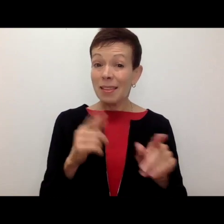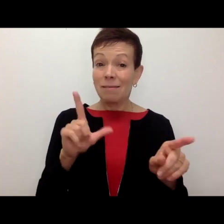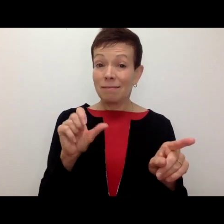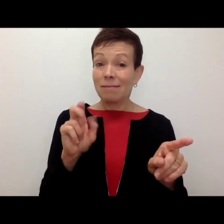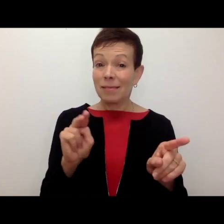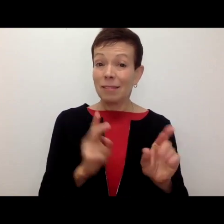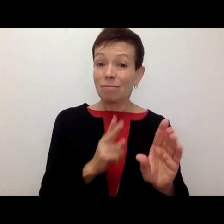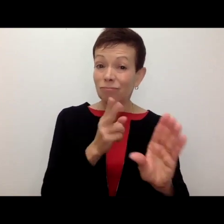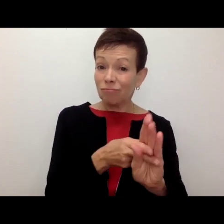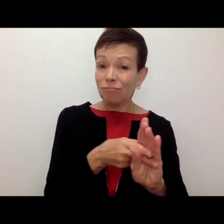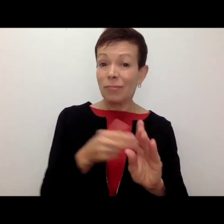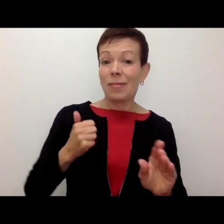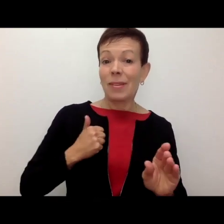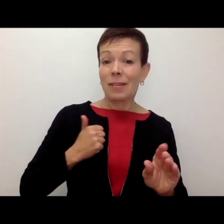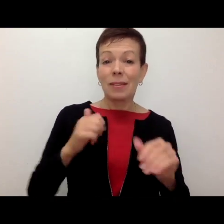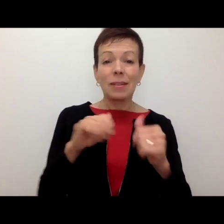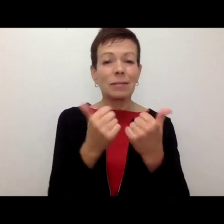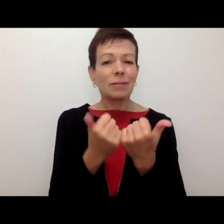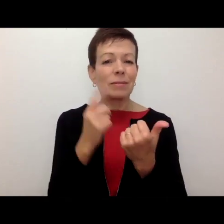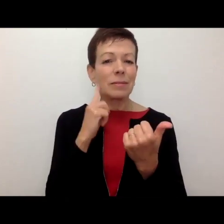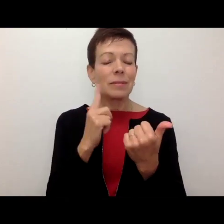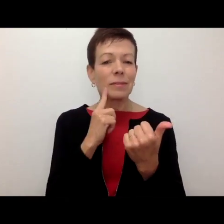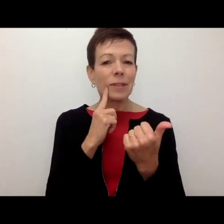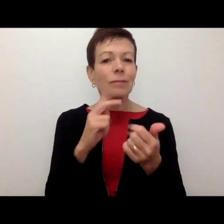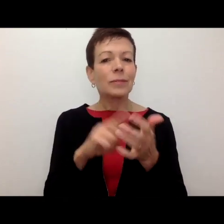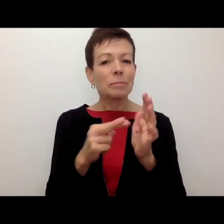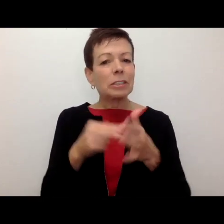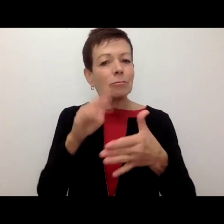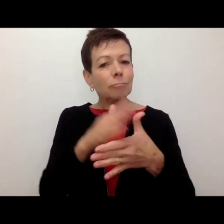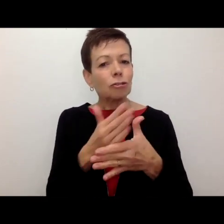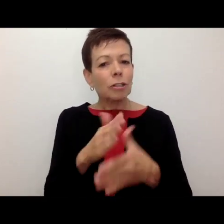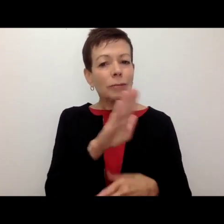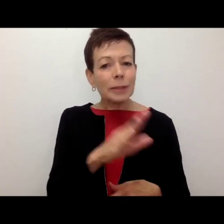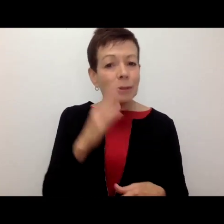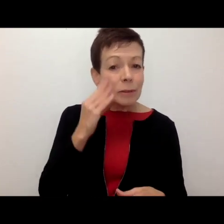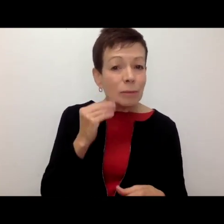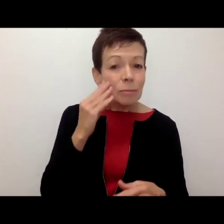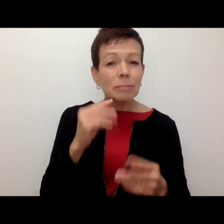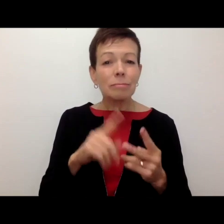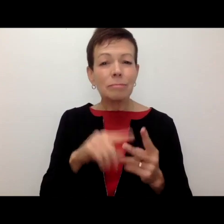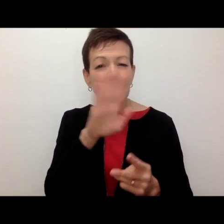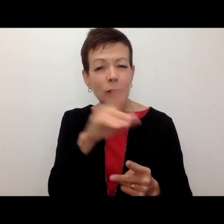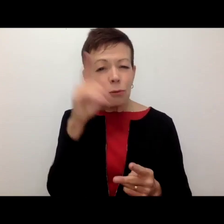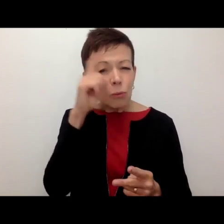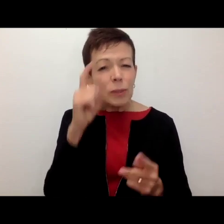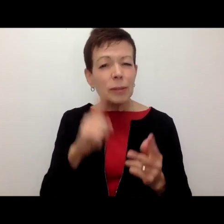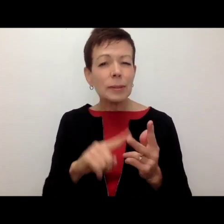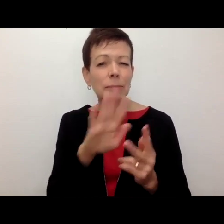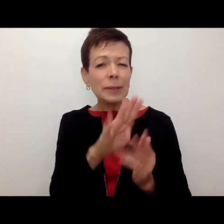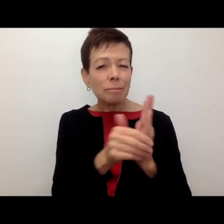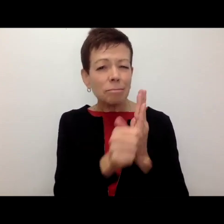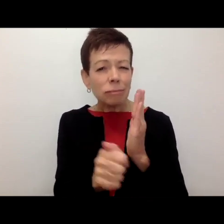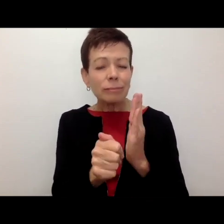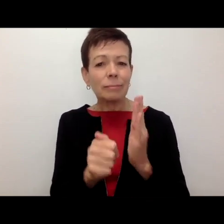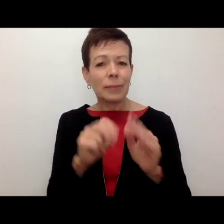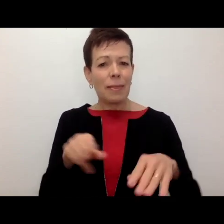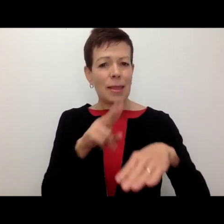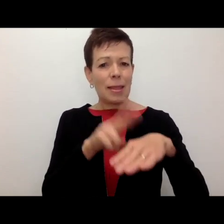Later on, Len joined the Canadian Association of the Deaf, sharing his experience, his wisdom, his talent at the